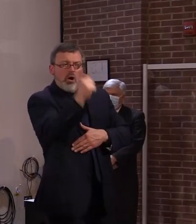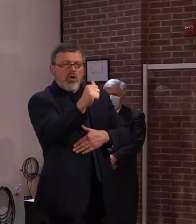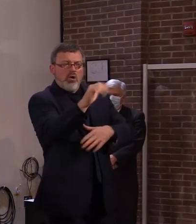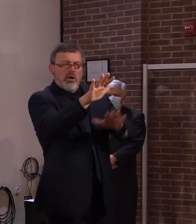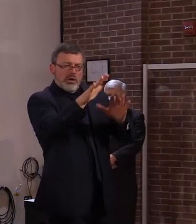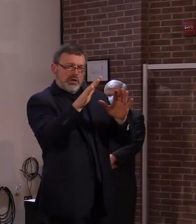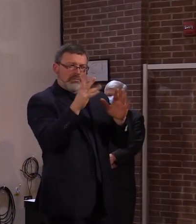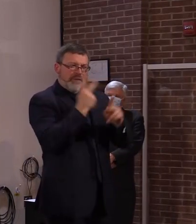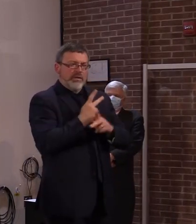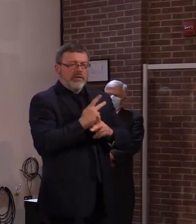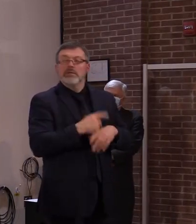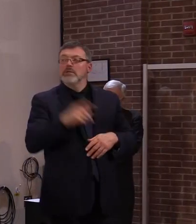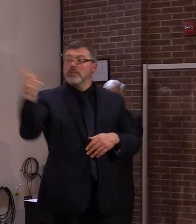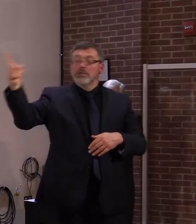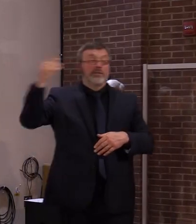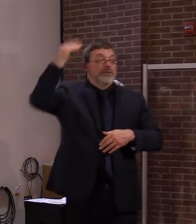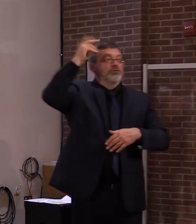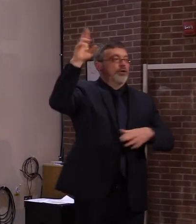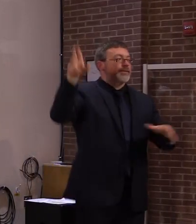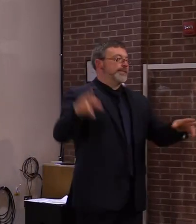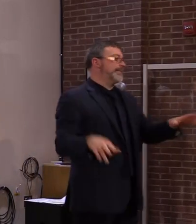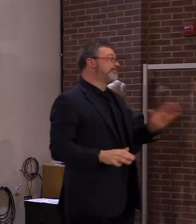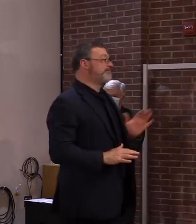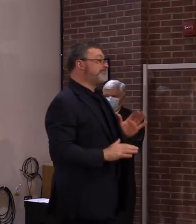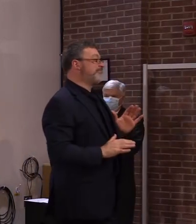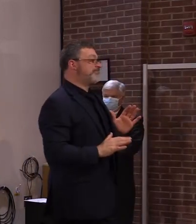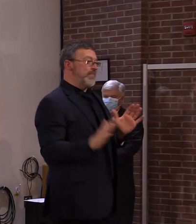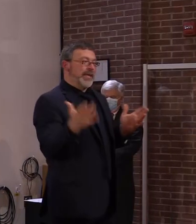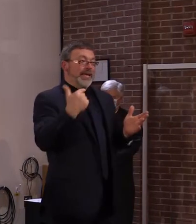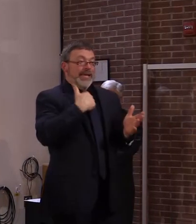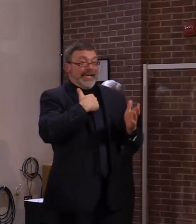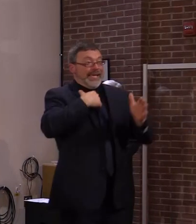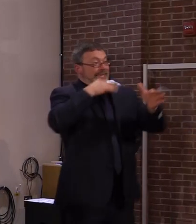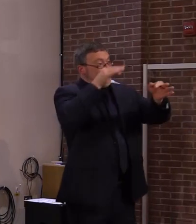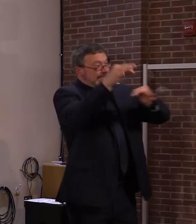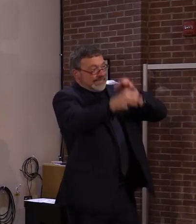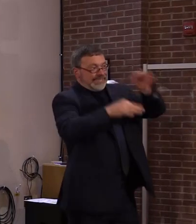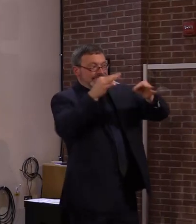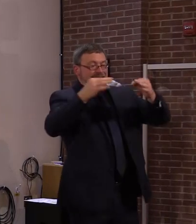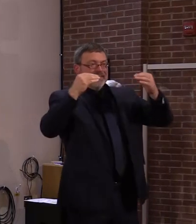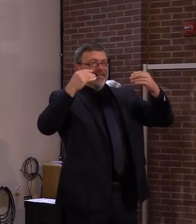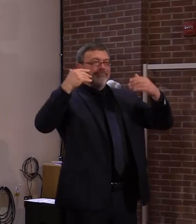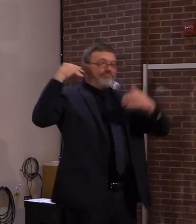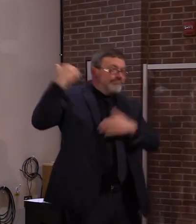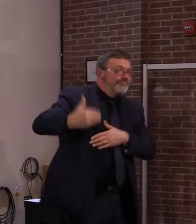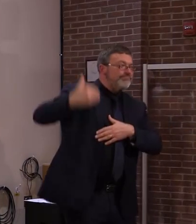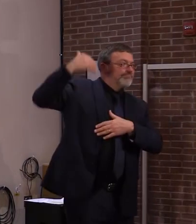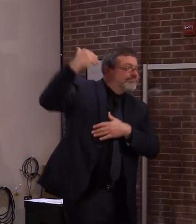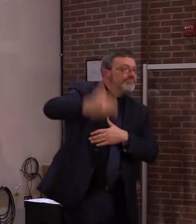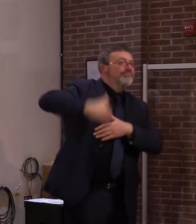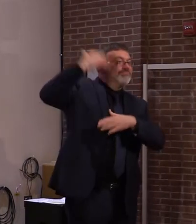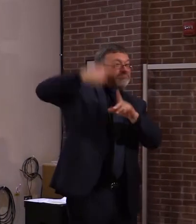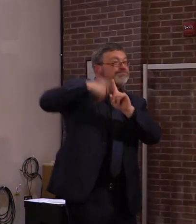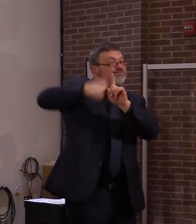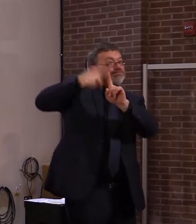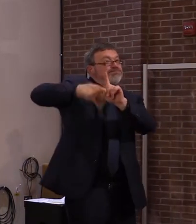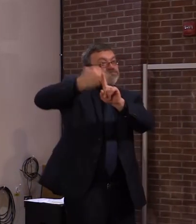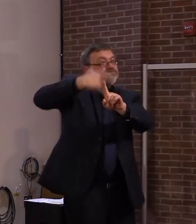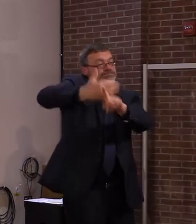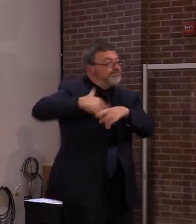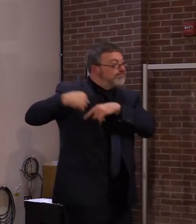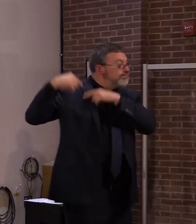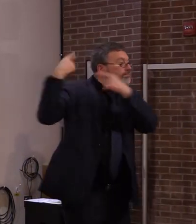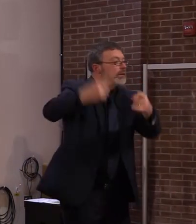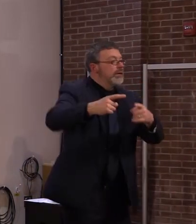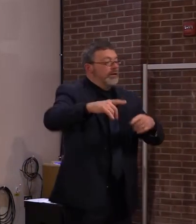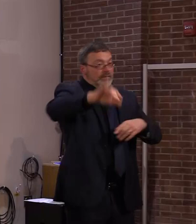if there's one thing that we've been saying for many, many, many months now is if you are vaccinated, and you